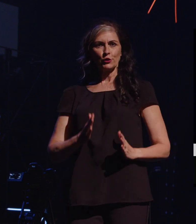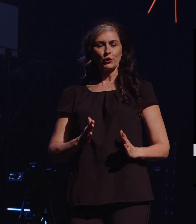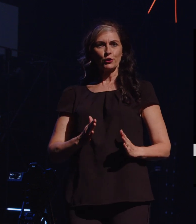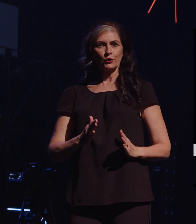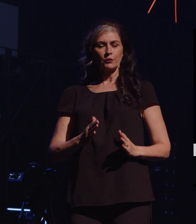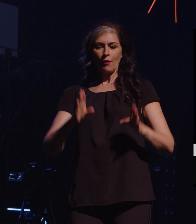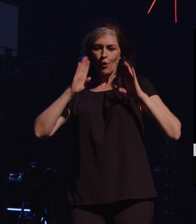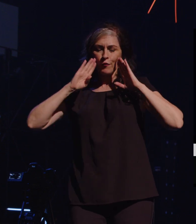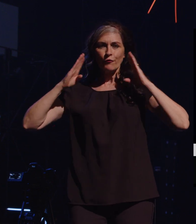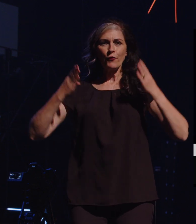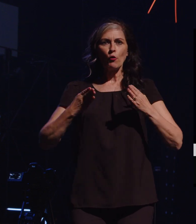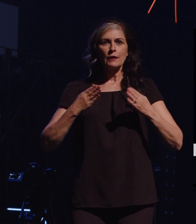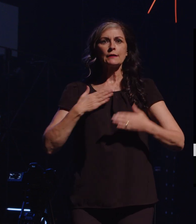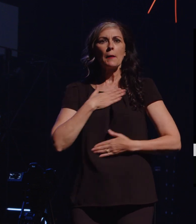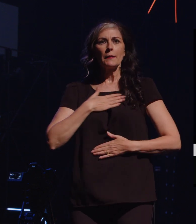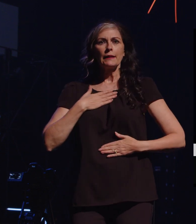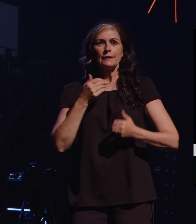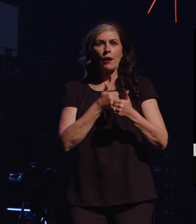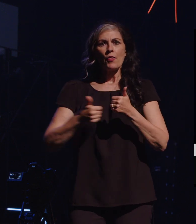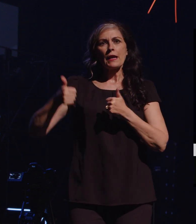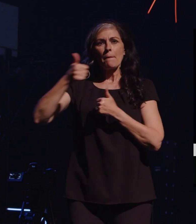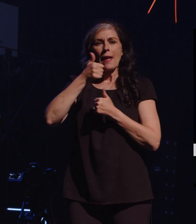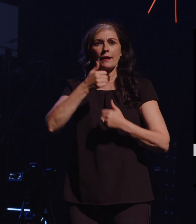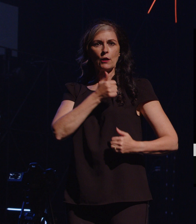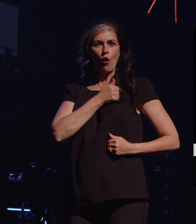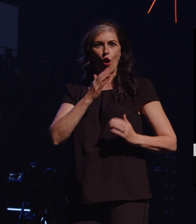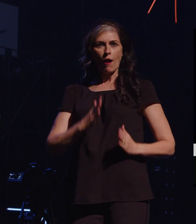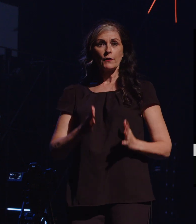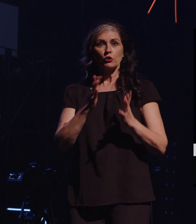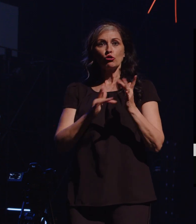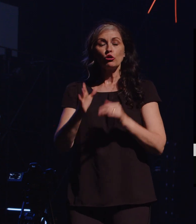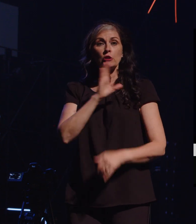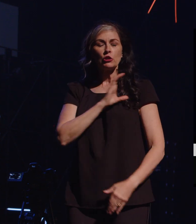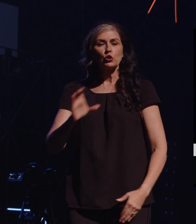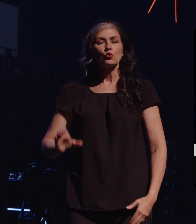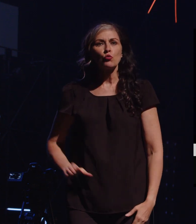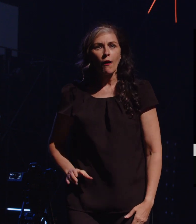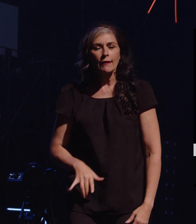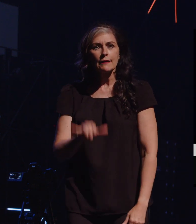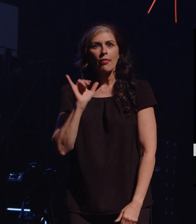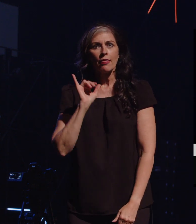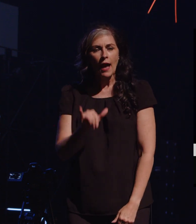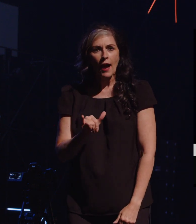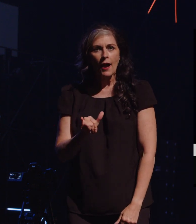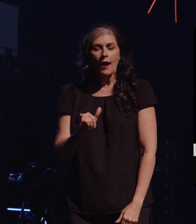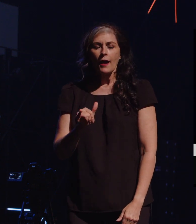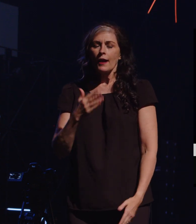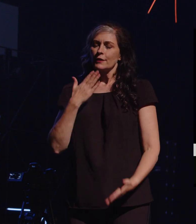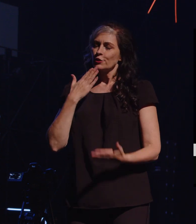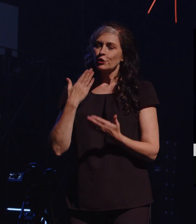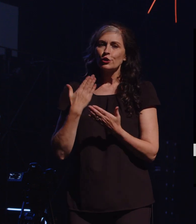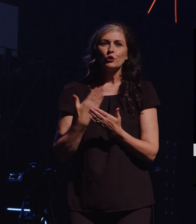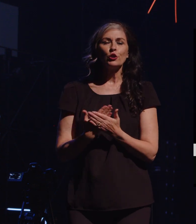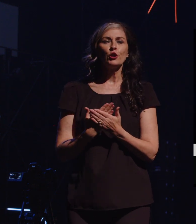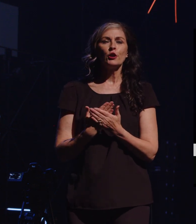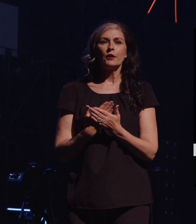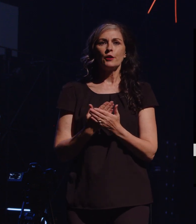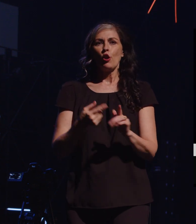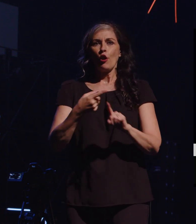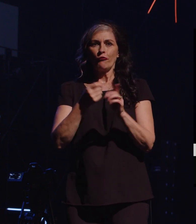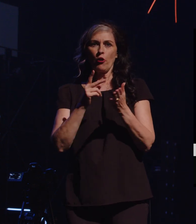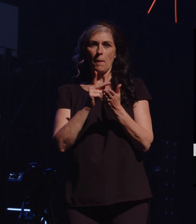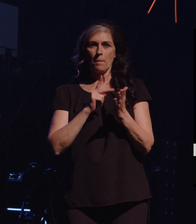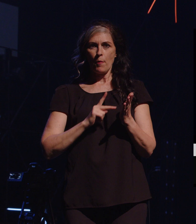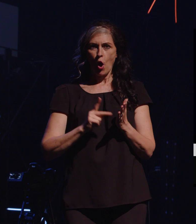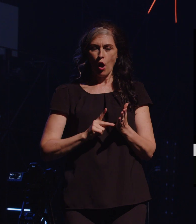soldiers focused on pleasing the commanding officer, Jesus Christ. I mean, what a good word from Paul to his spiritual